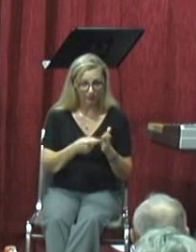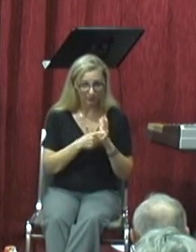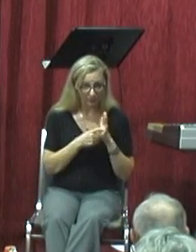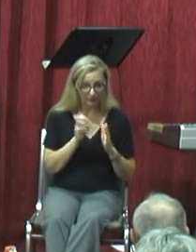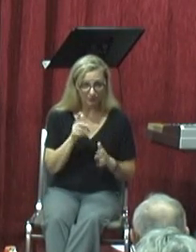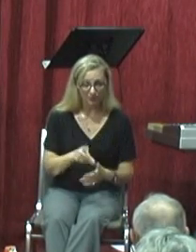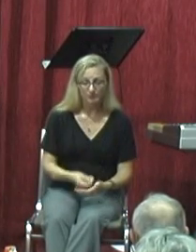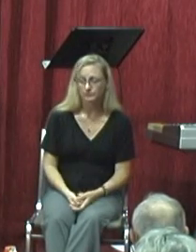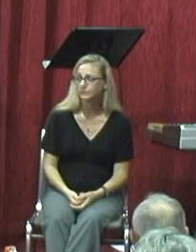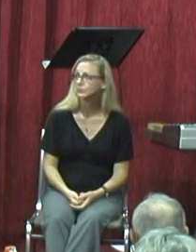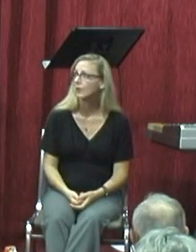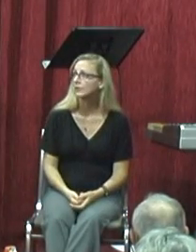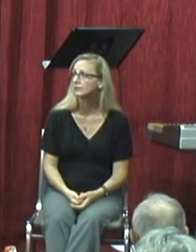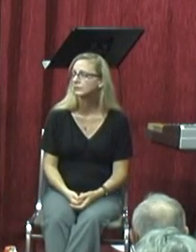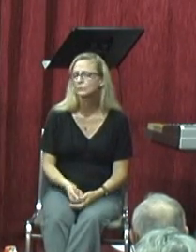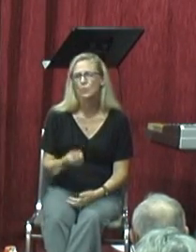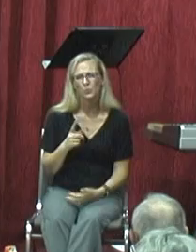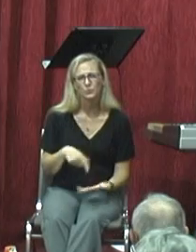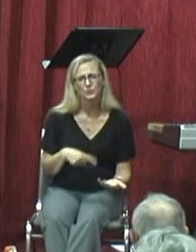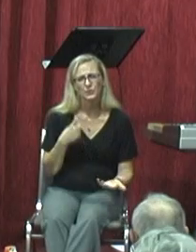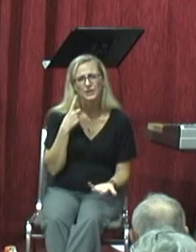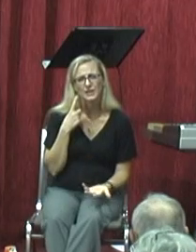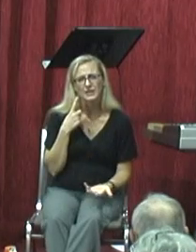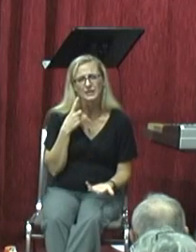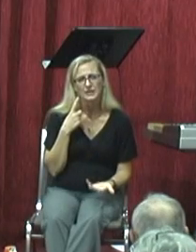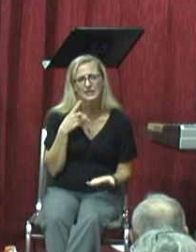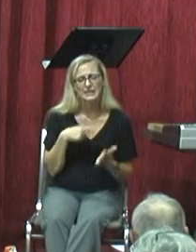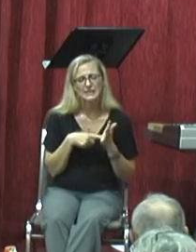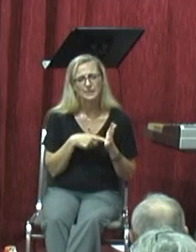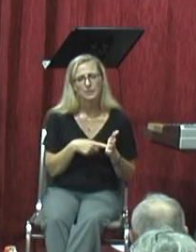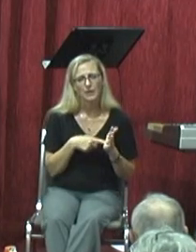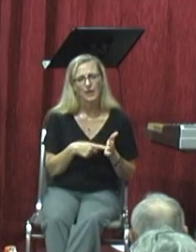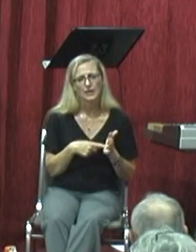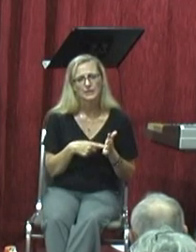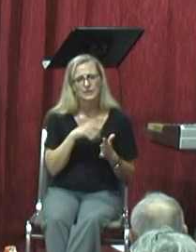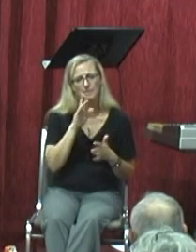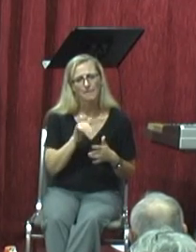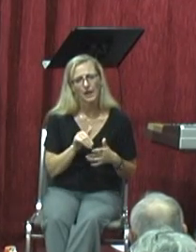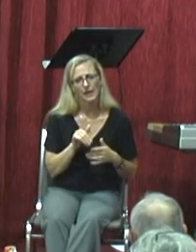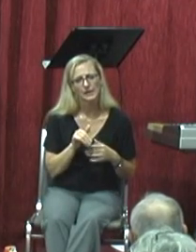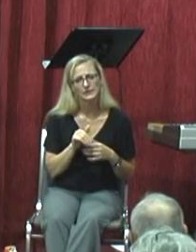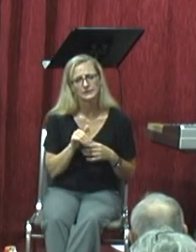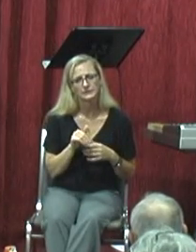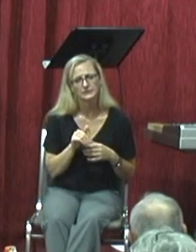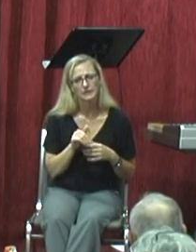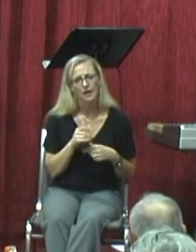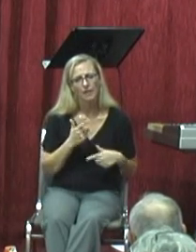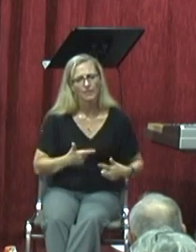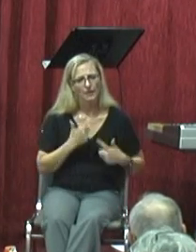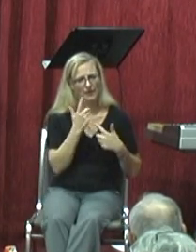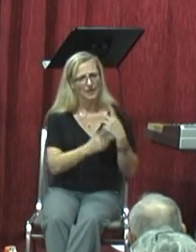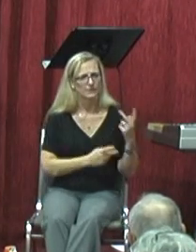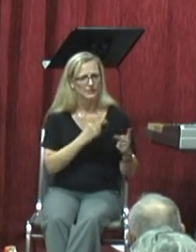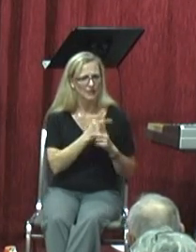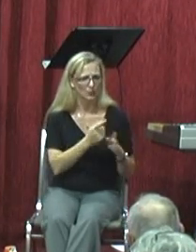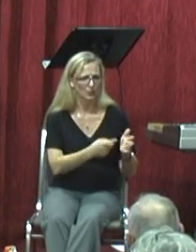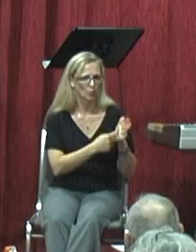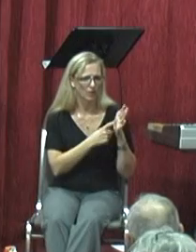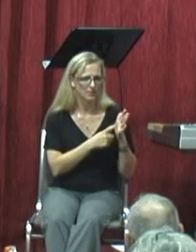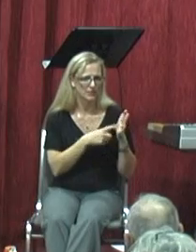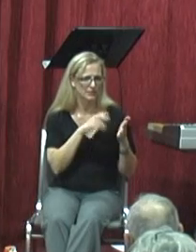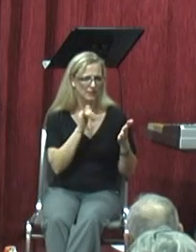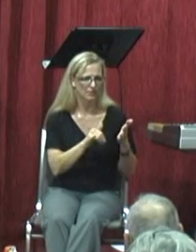Okay? What do you suppose is symbolized by the lifestyle requirements that